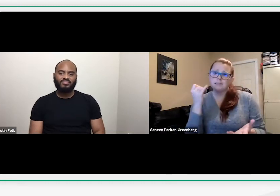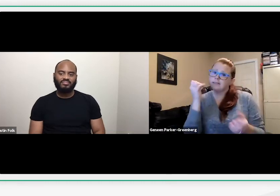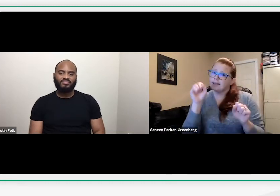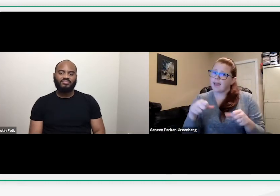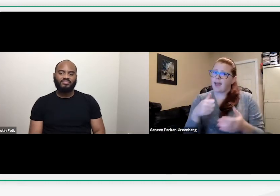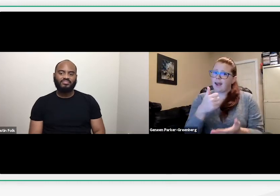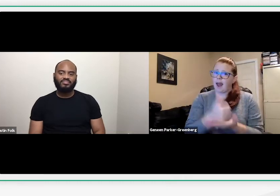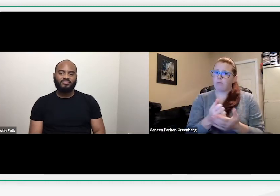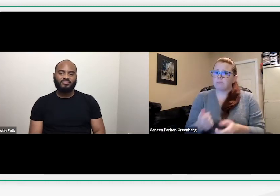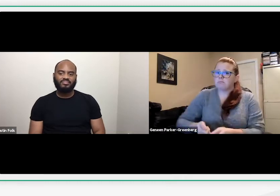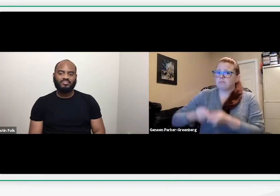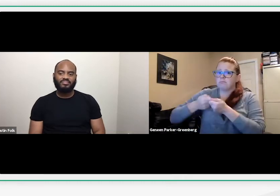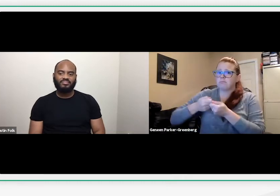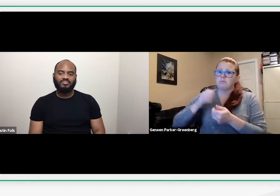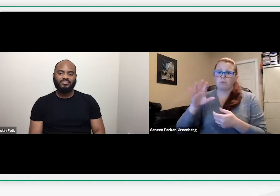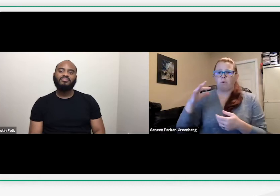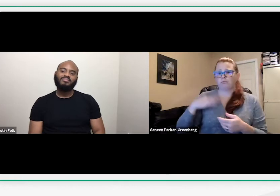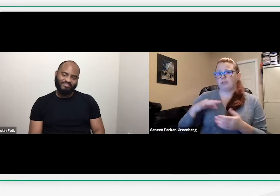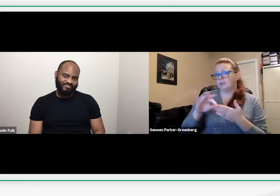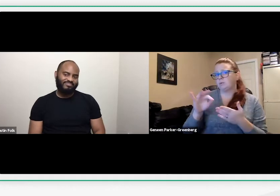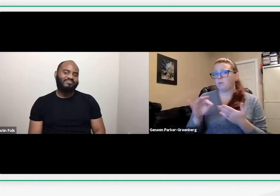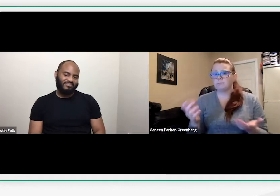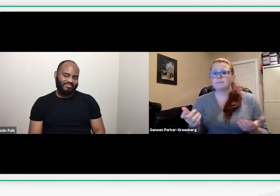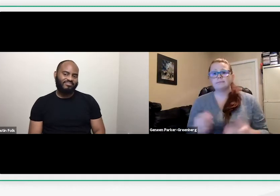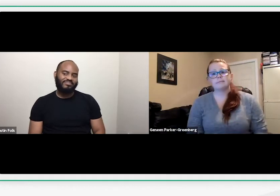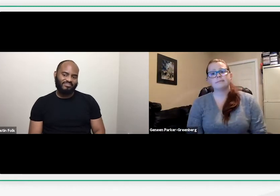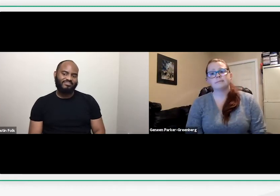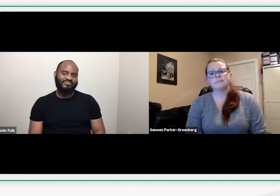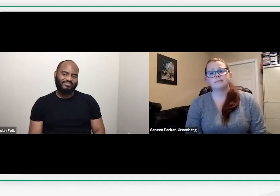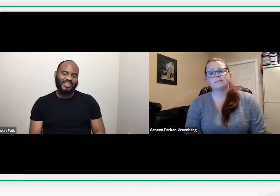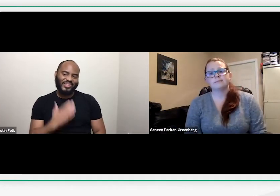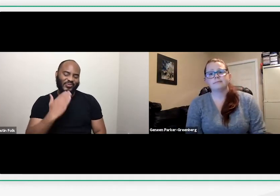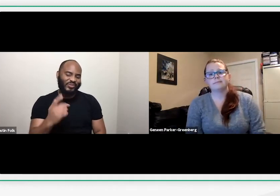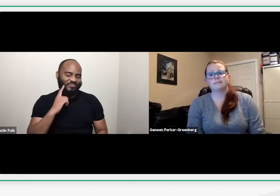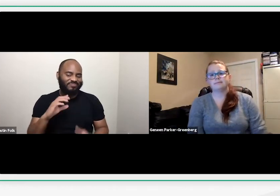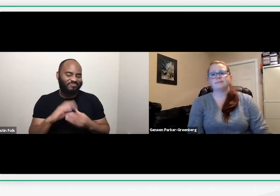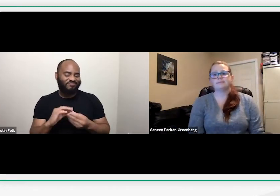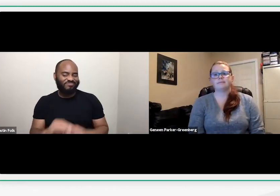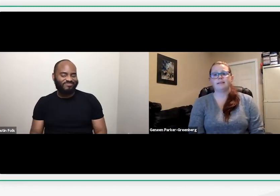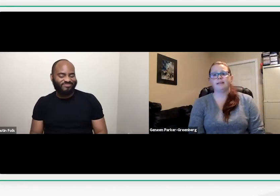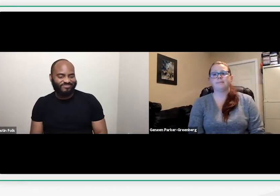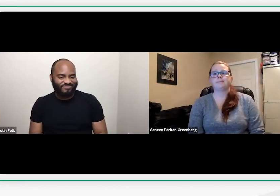notify that third to add this missing information because that can actually help pull up your credit score.